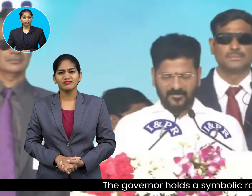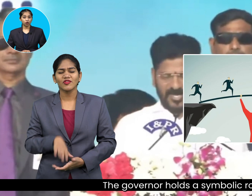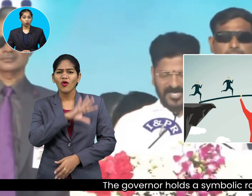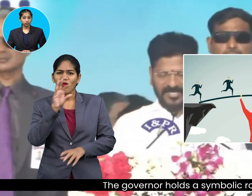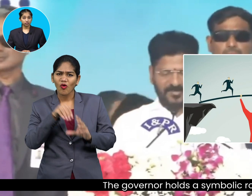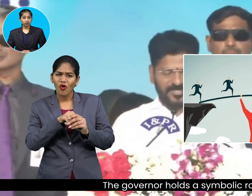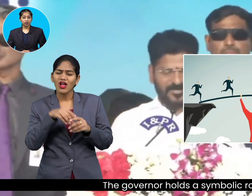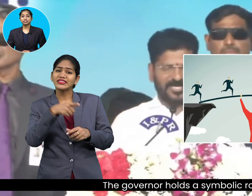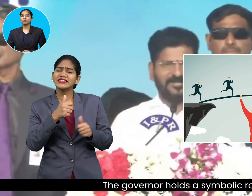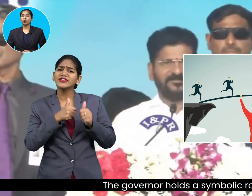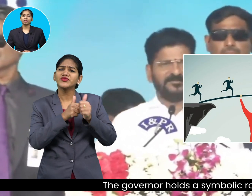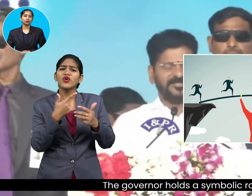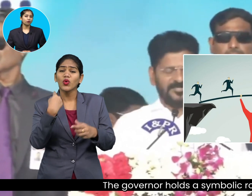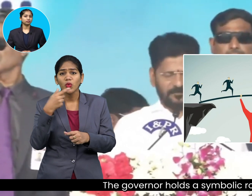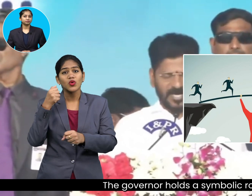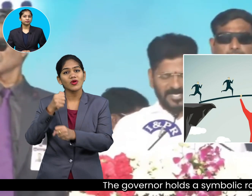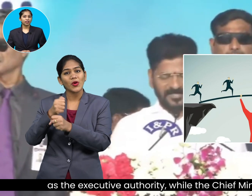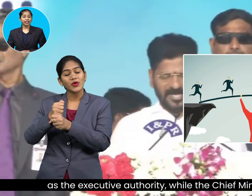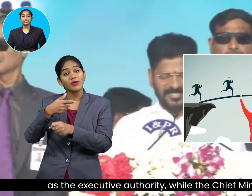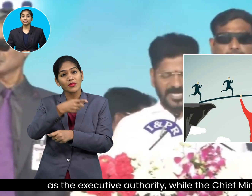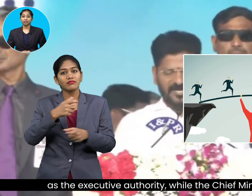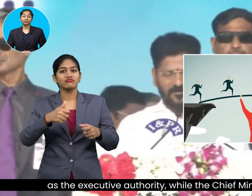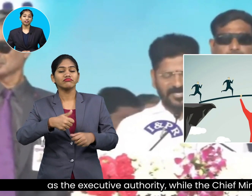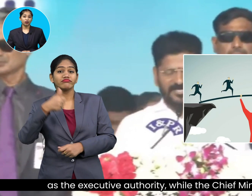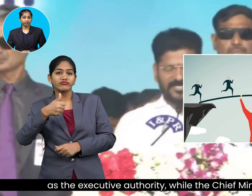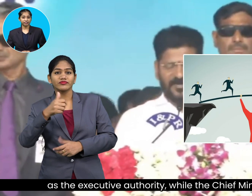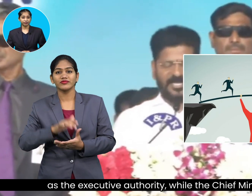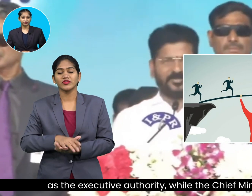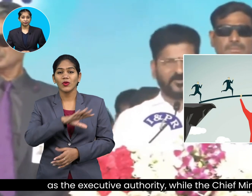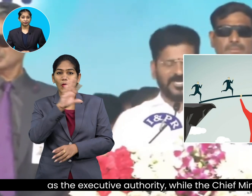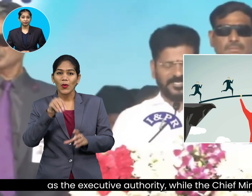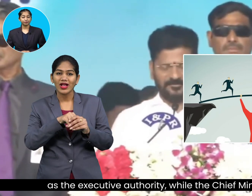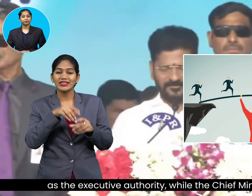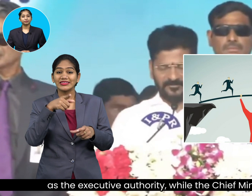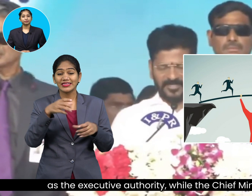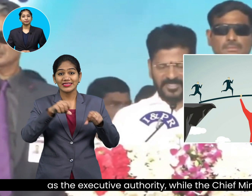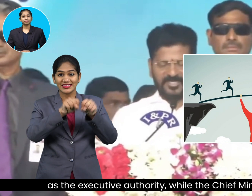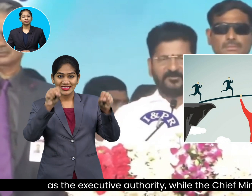the governor holds a symbolic role as the executive authority.